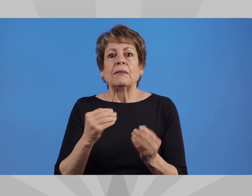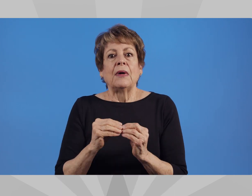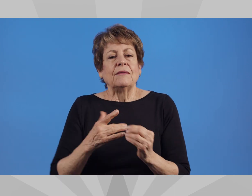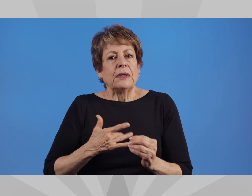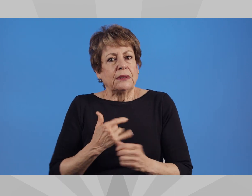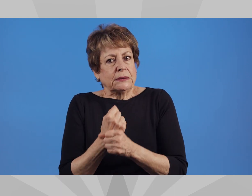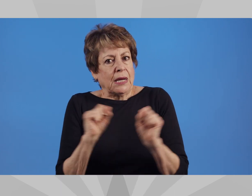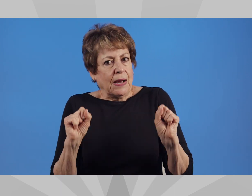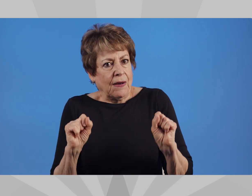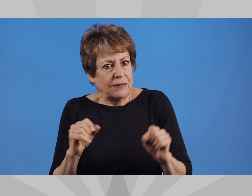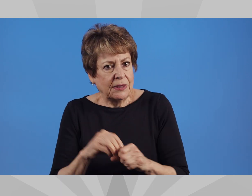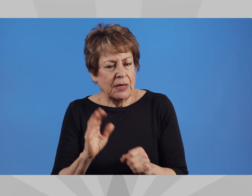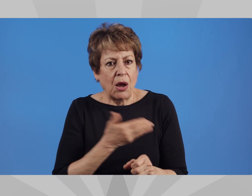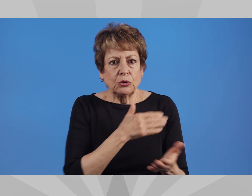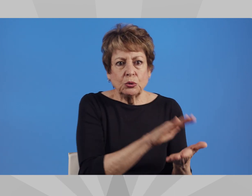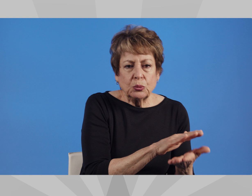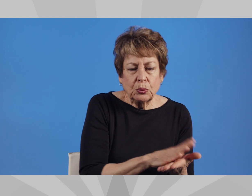communities.